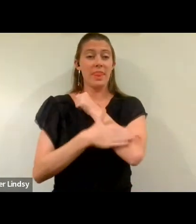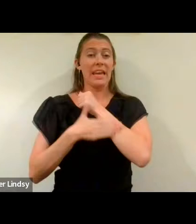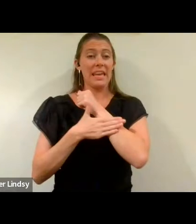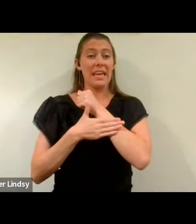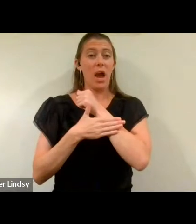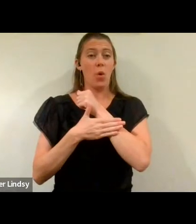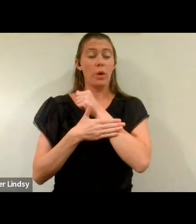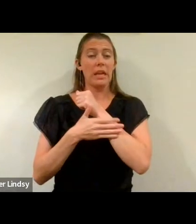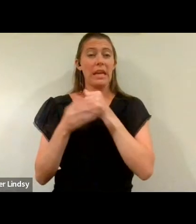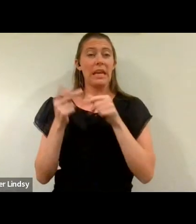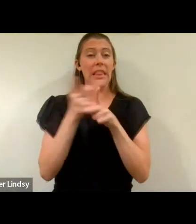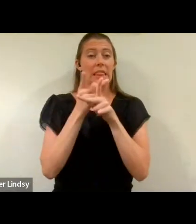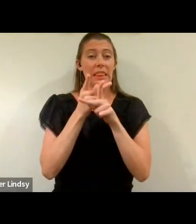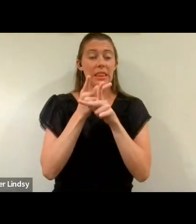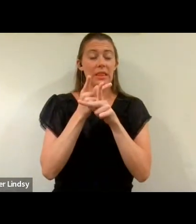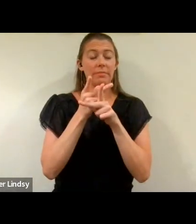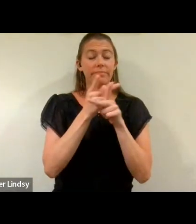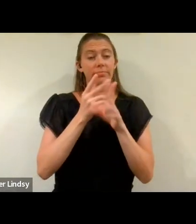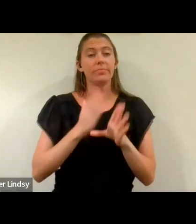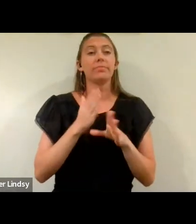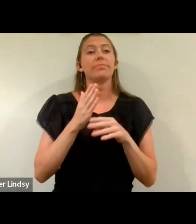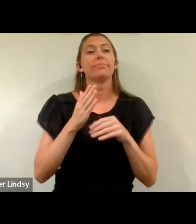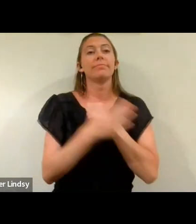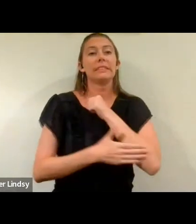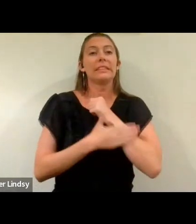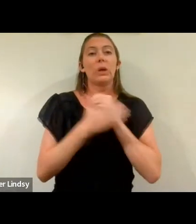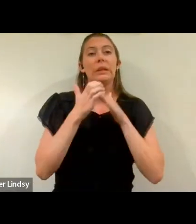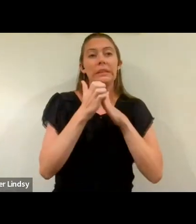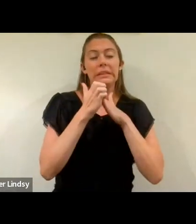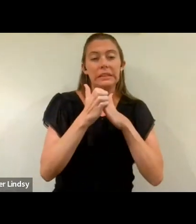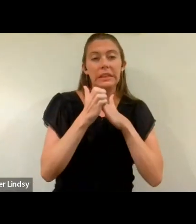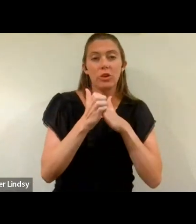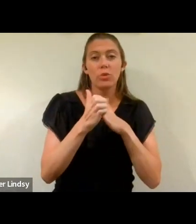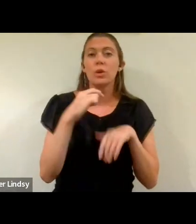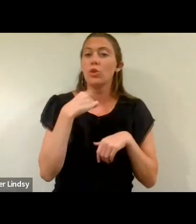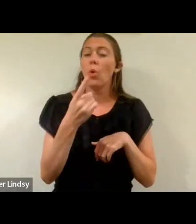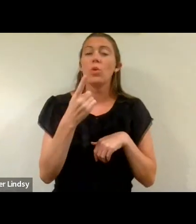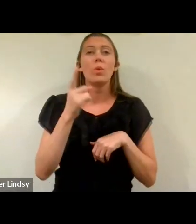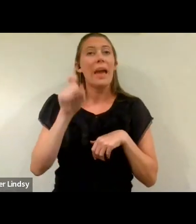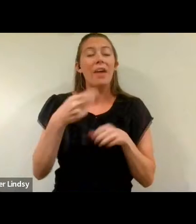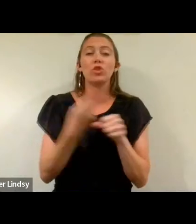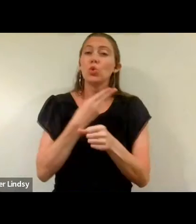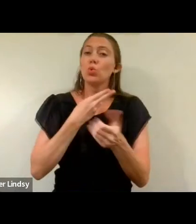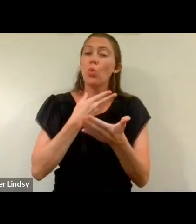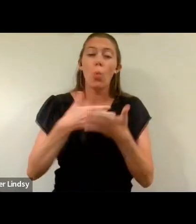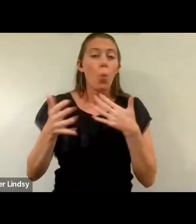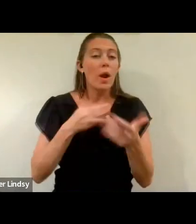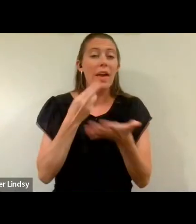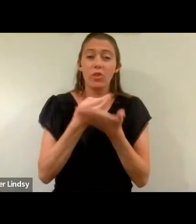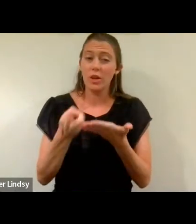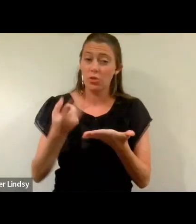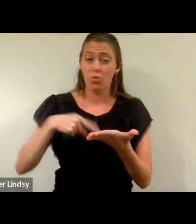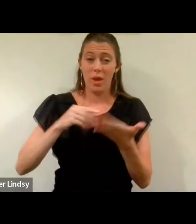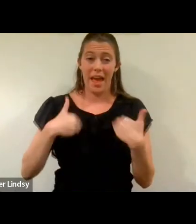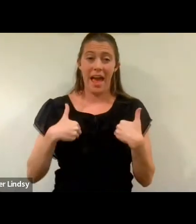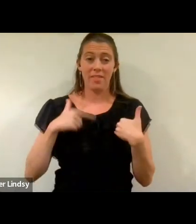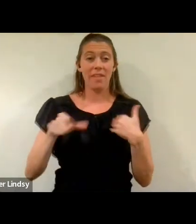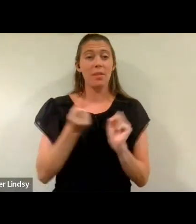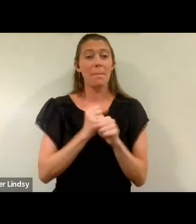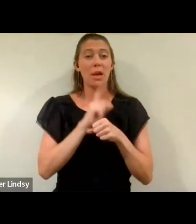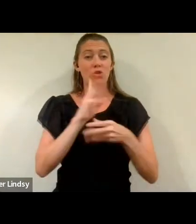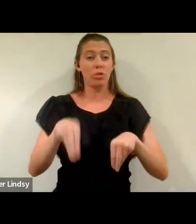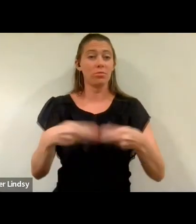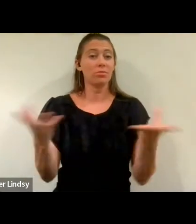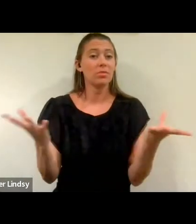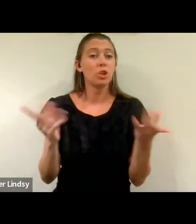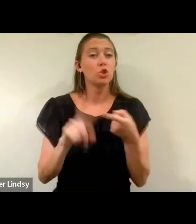you have, you need to get them on the street. We've been saying this for a minute, and I know other people have too. And I know everybody on this call, nobody